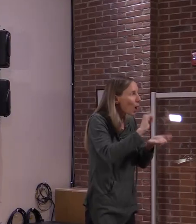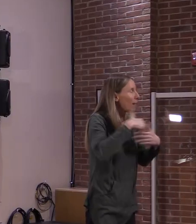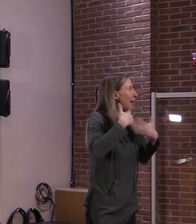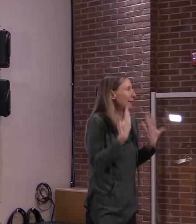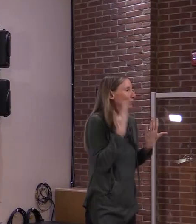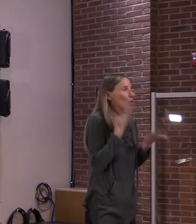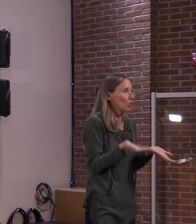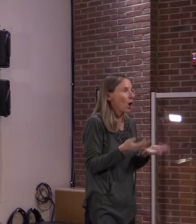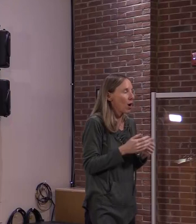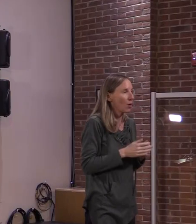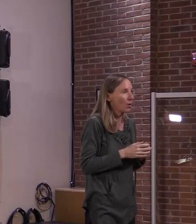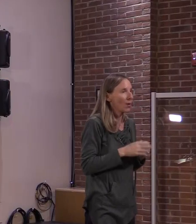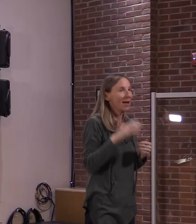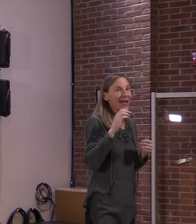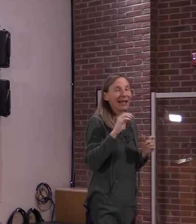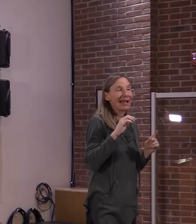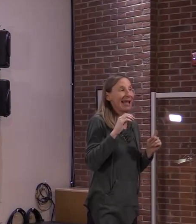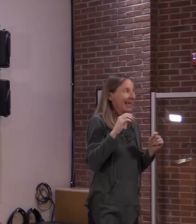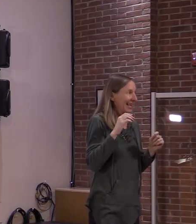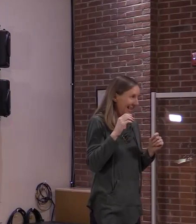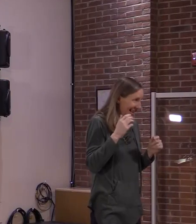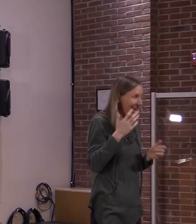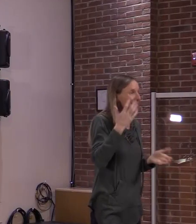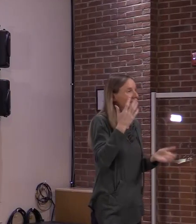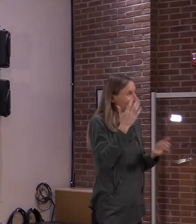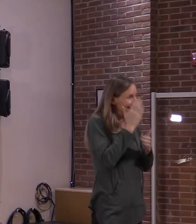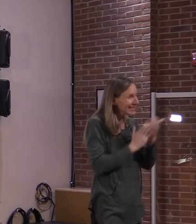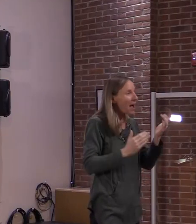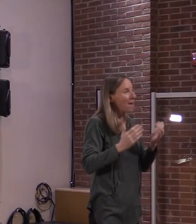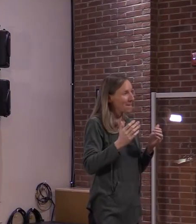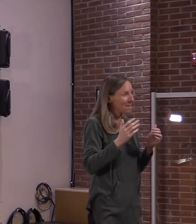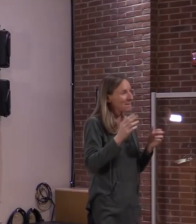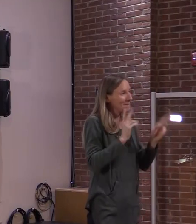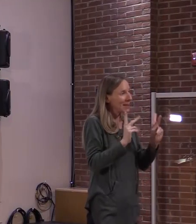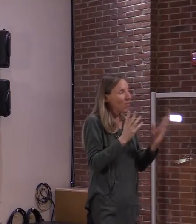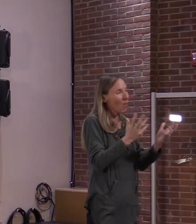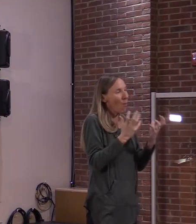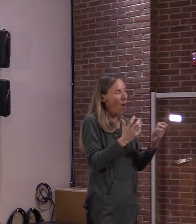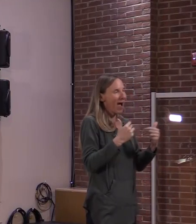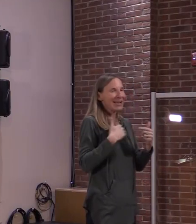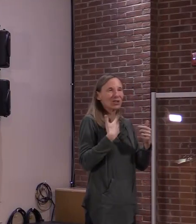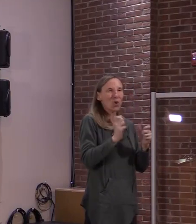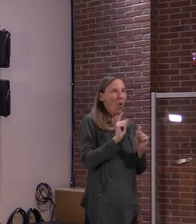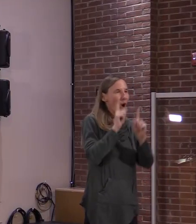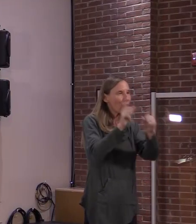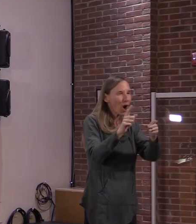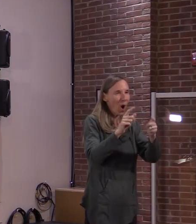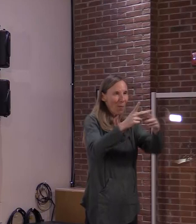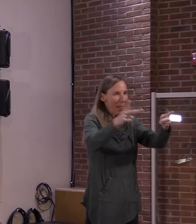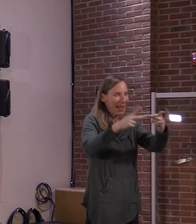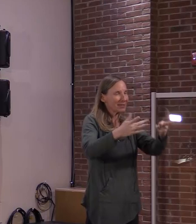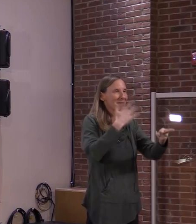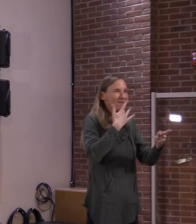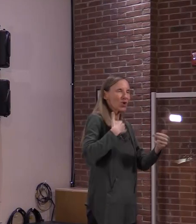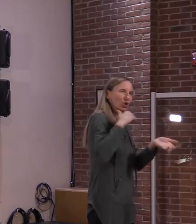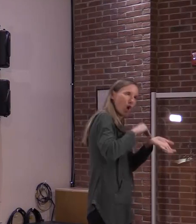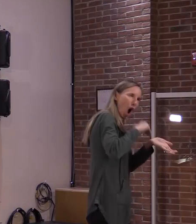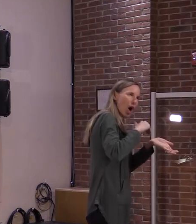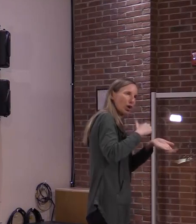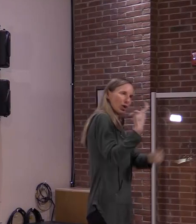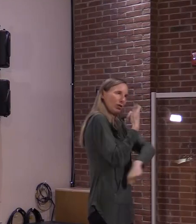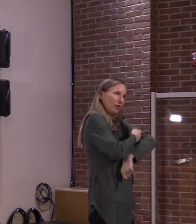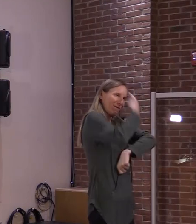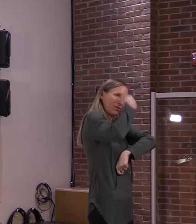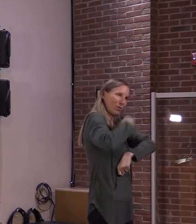waiting and wanting to only get the vaccine from their own doctor and have that conversation with their doctor, they're welcome to do that,